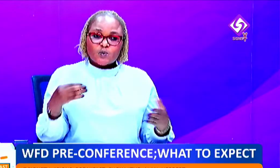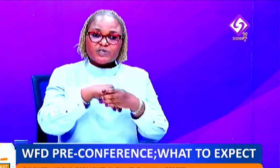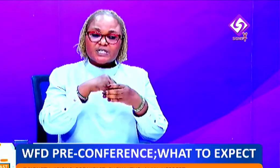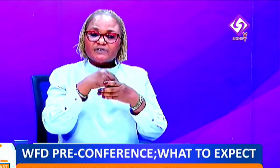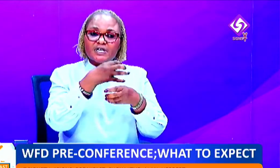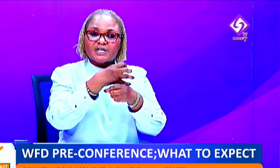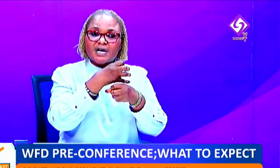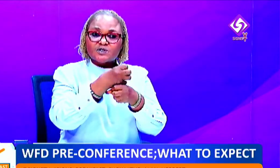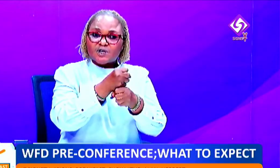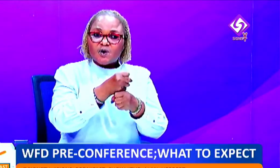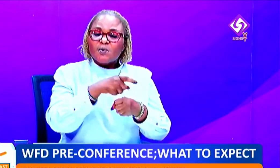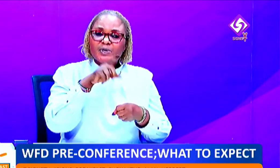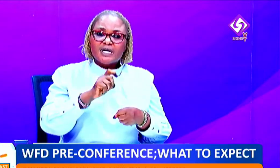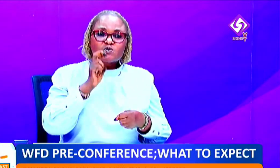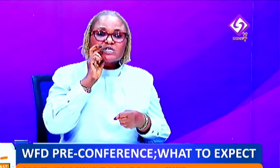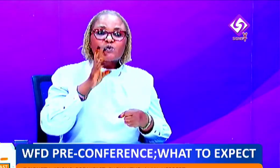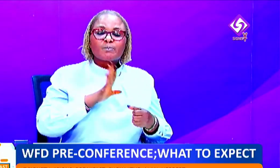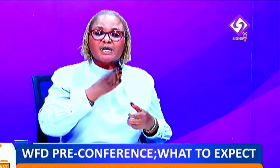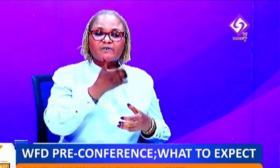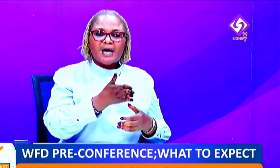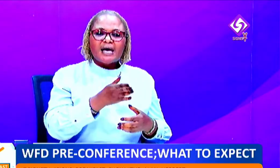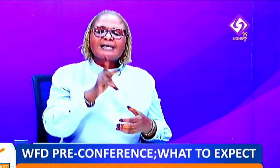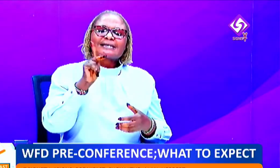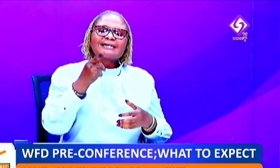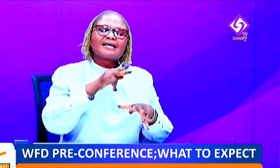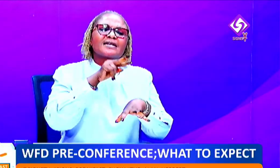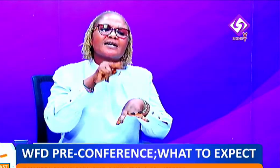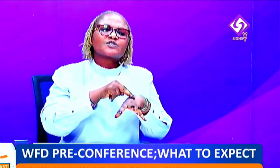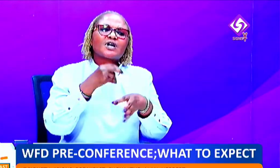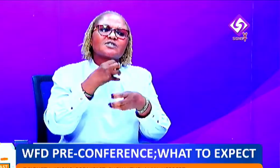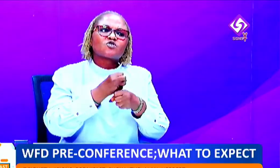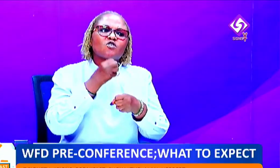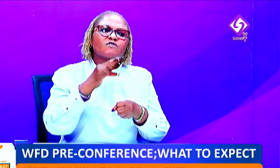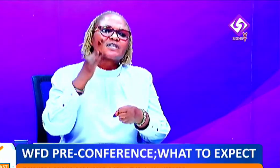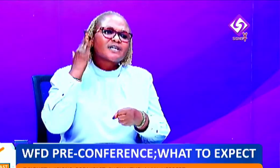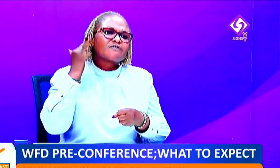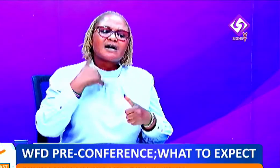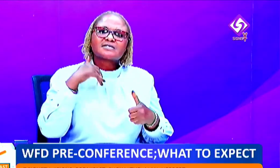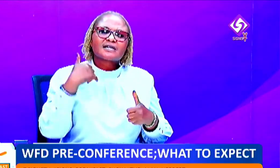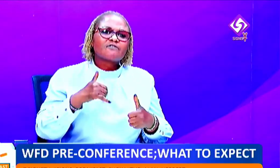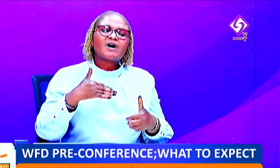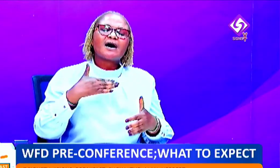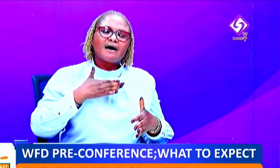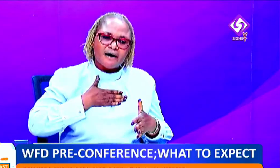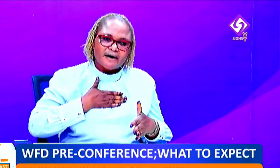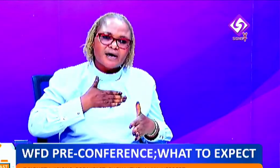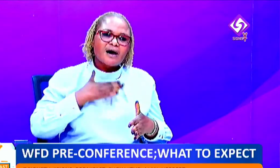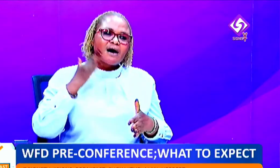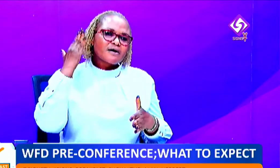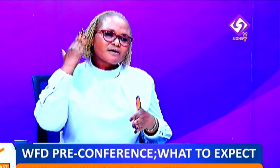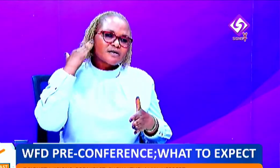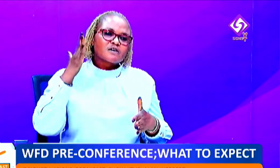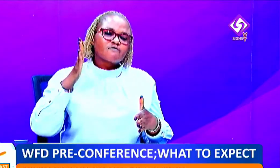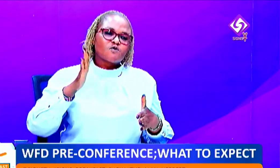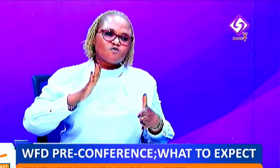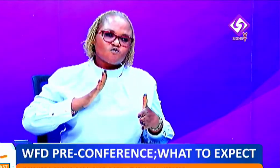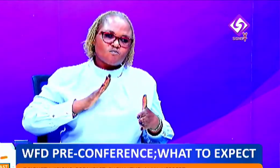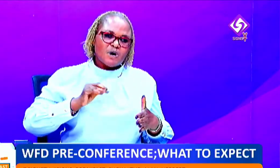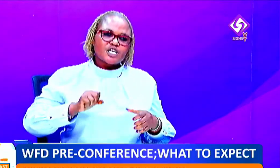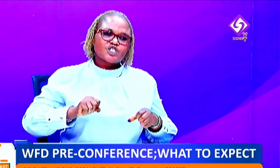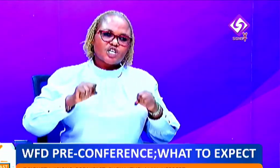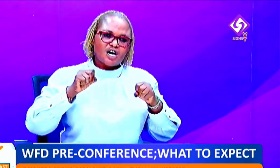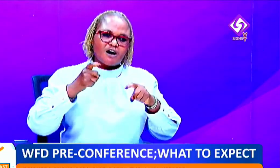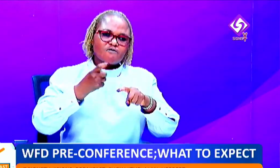Yes, I want to see women there. I want to see, even within the national associations of the deaf, I want to see a deaf woman there. Because we have never